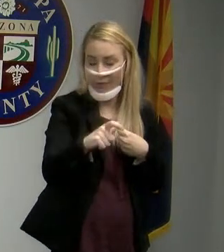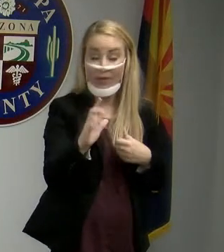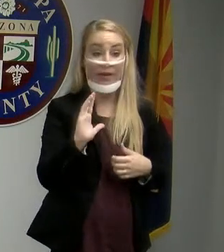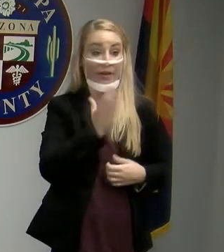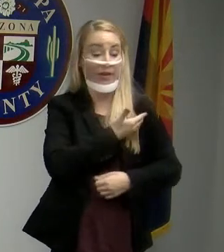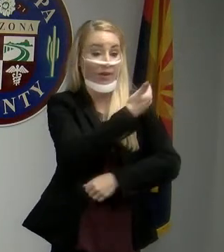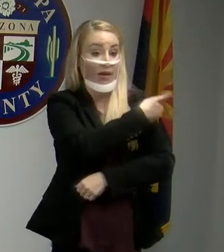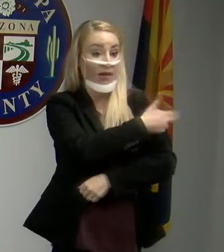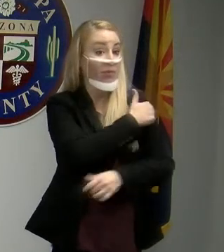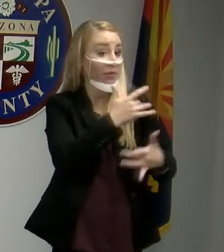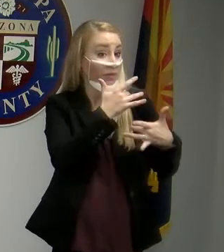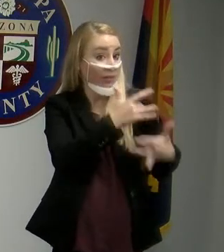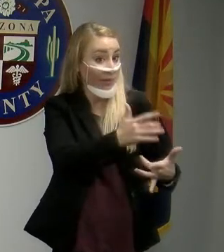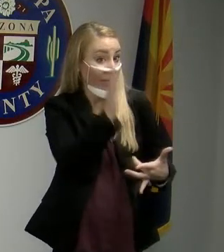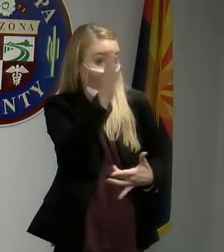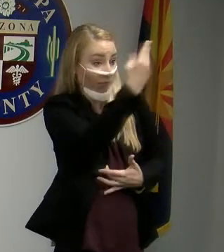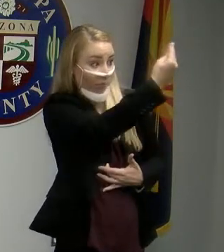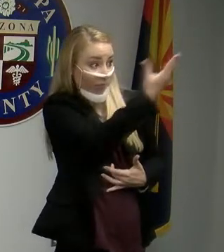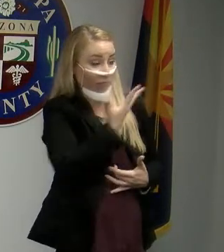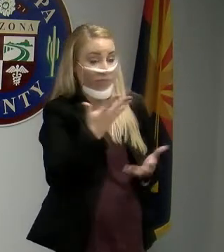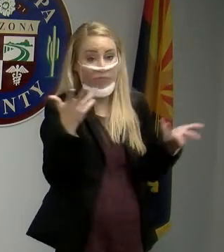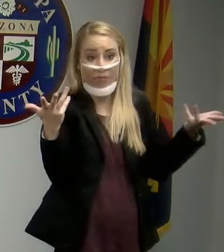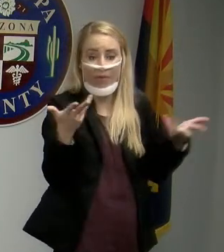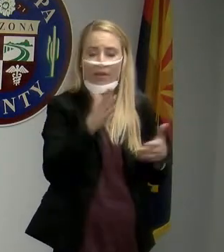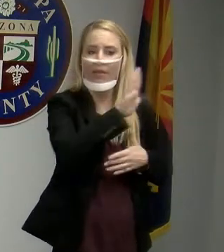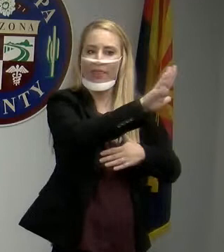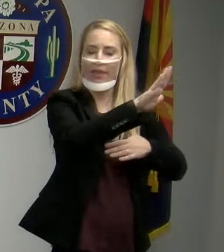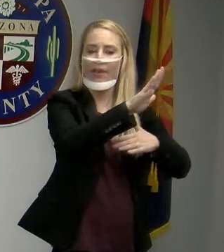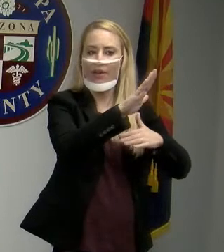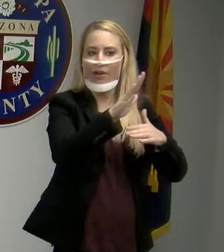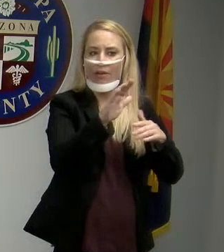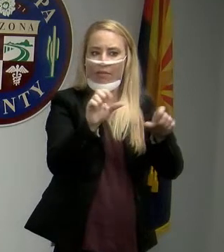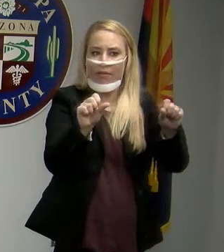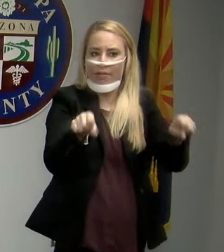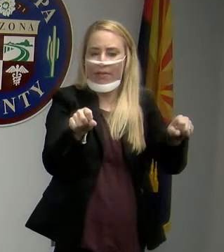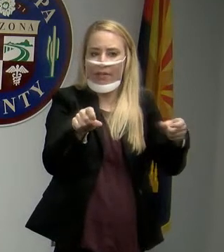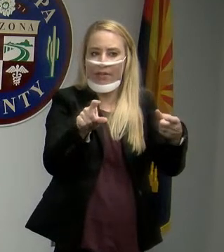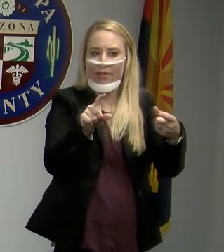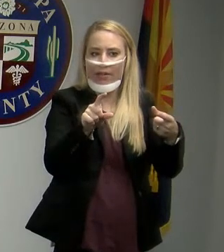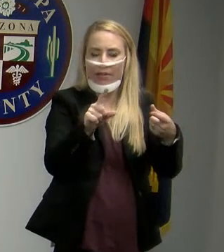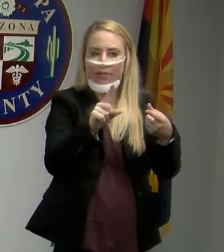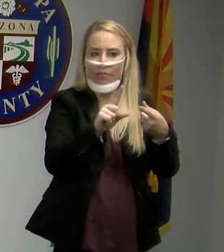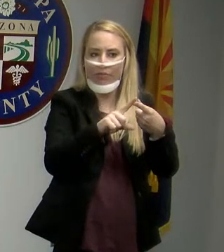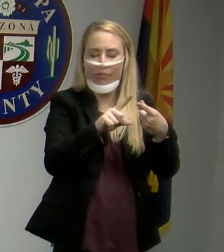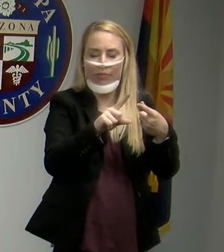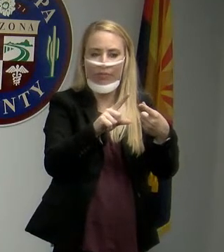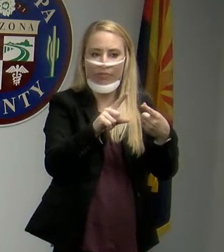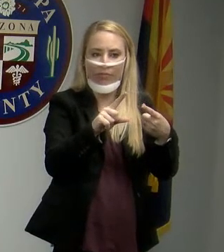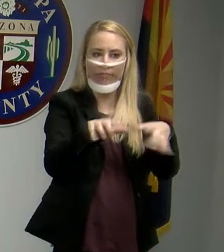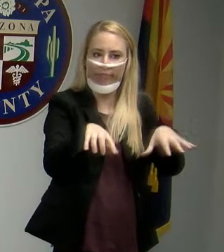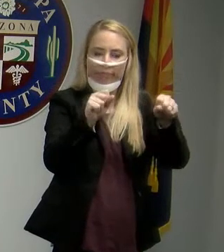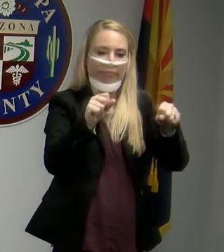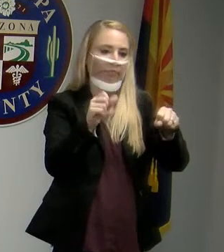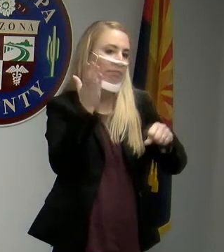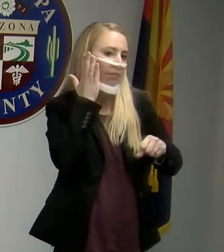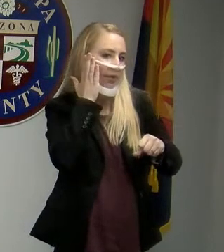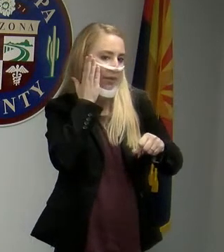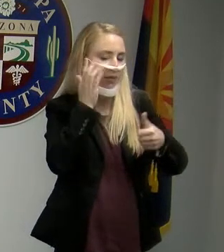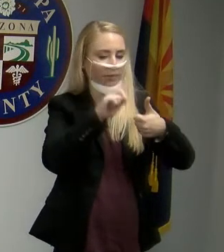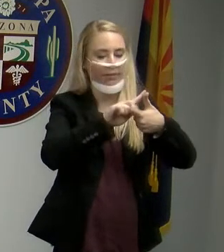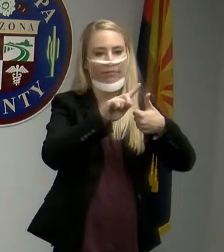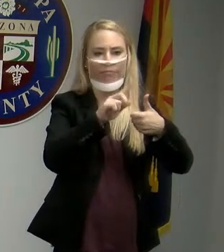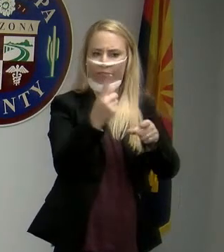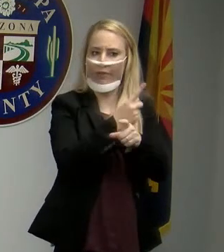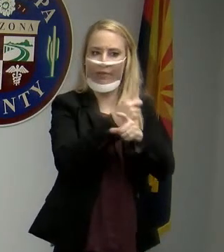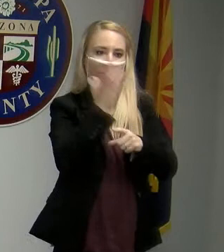partners do report to us is their capability in their beds for inpatient, ED, and